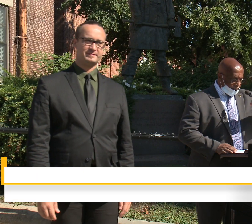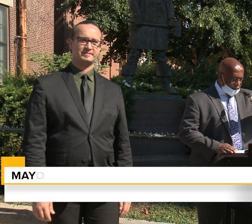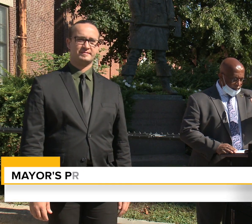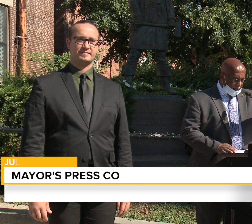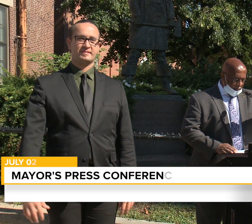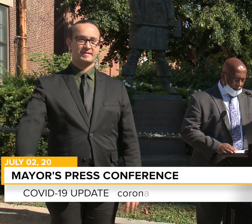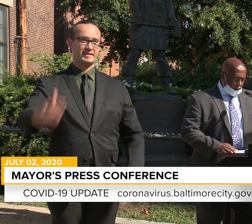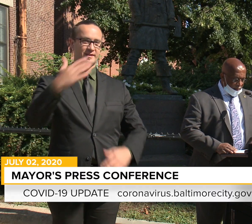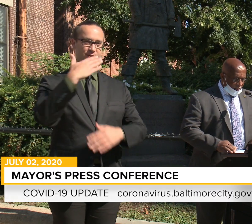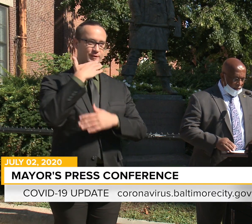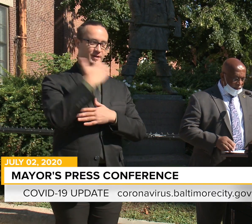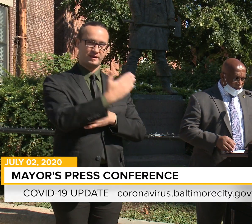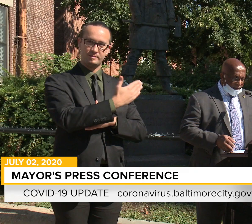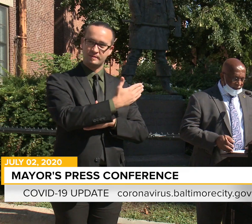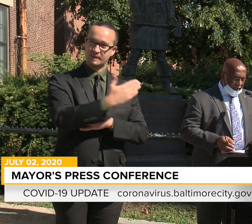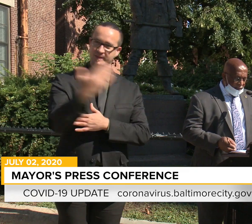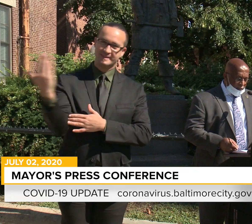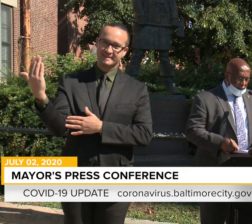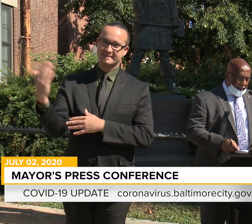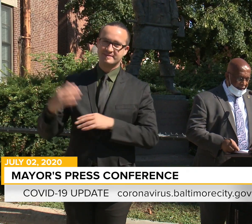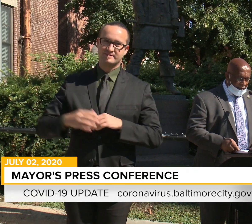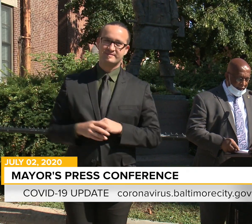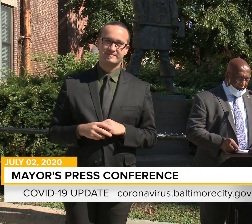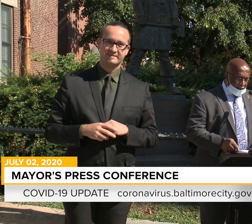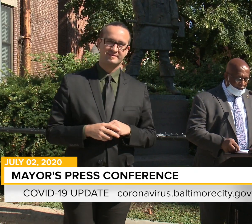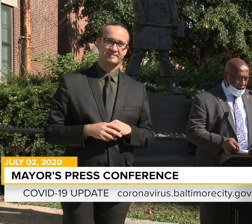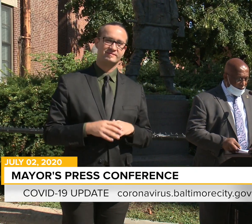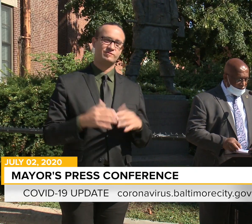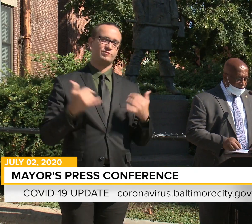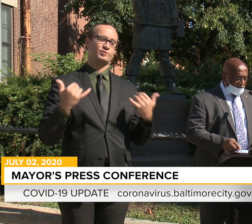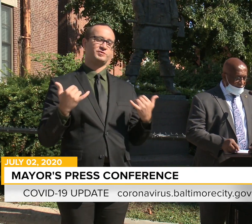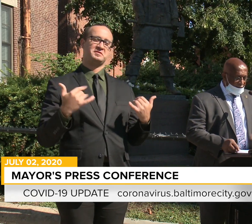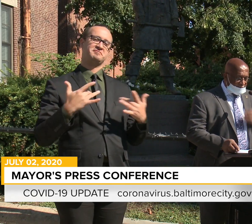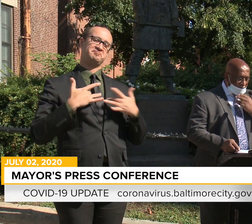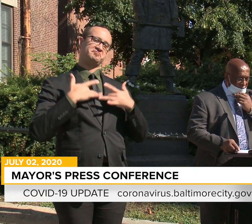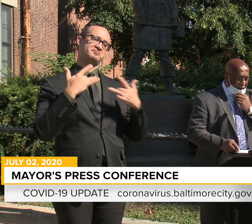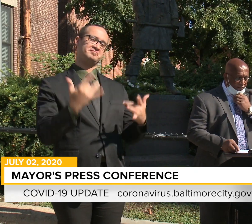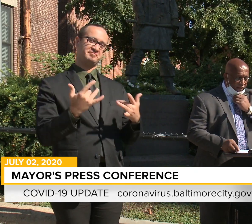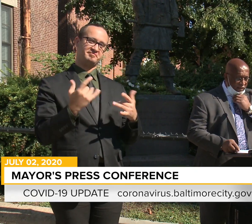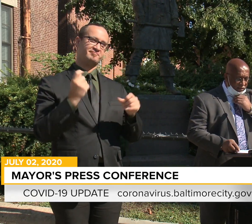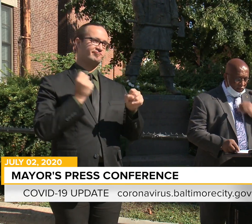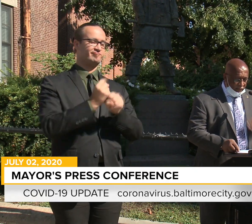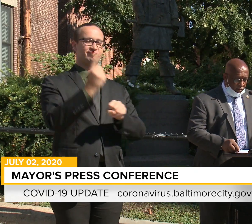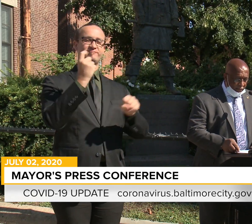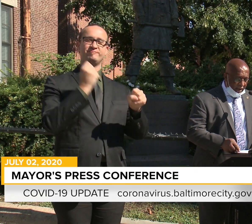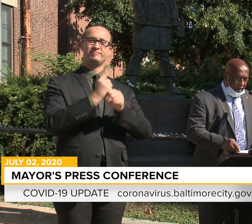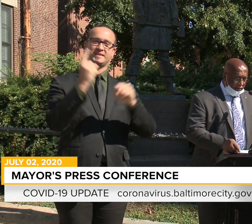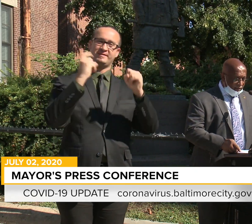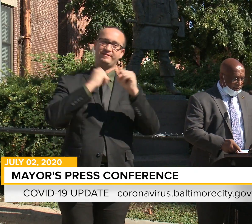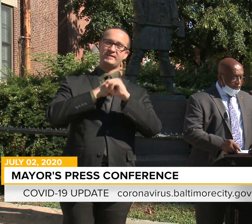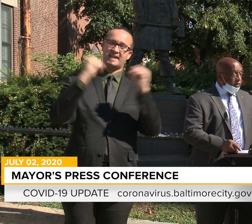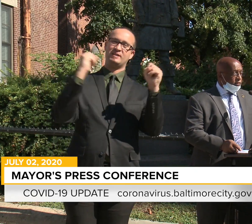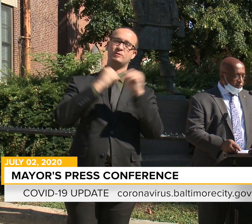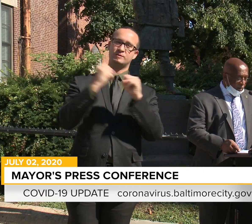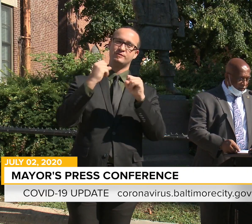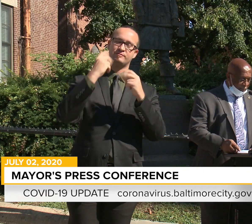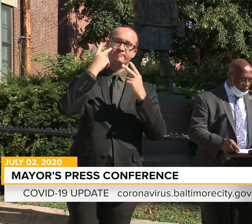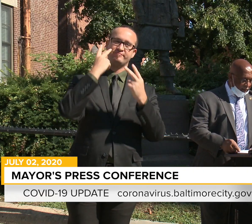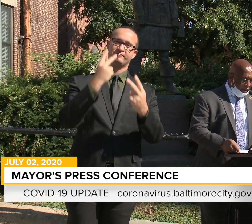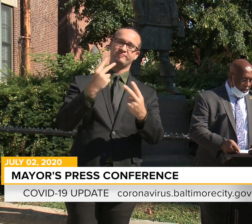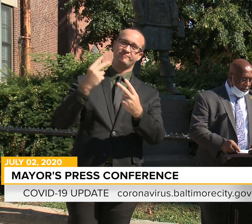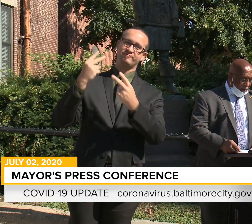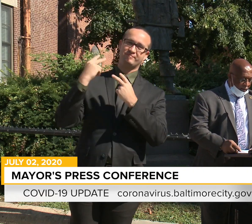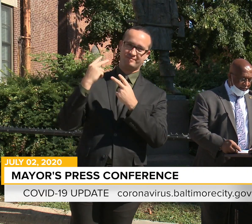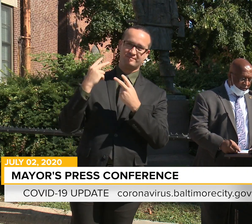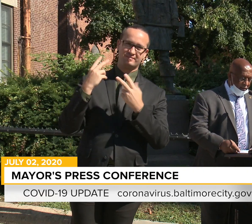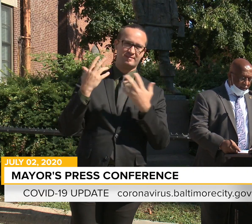Good morning. Usually today we will be having our annual fireworks safety presser to remind residents to observe the holiday safety and